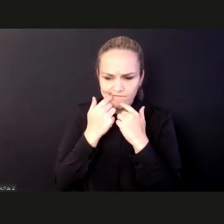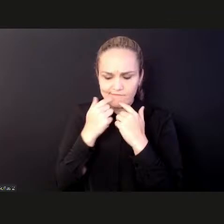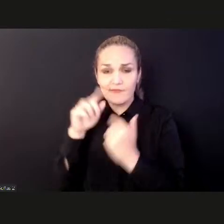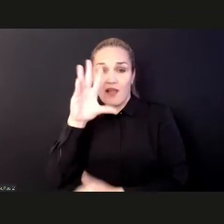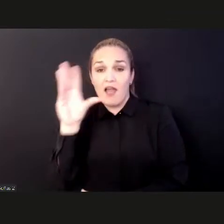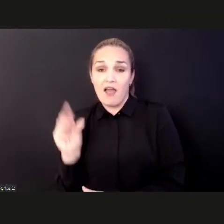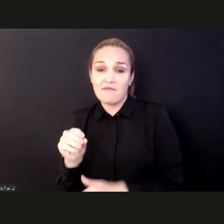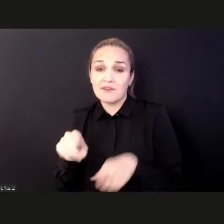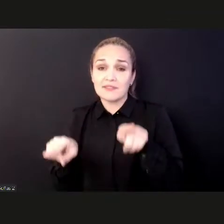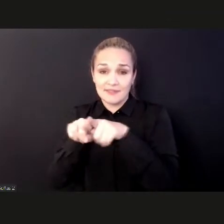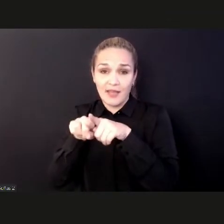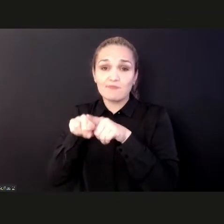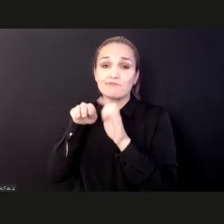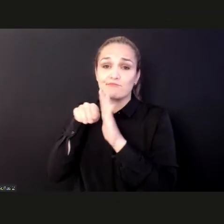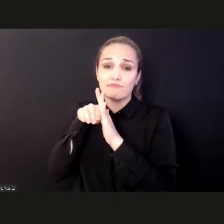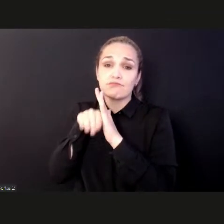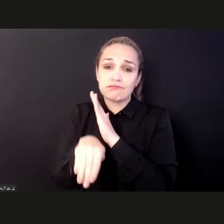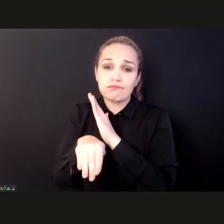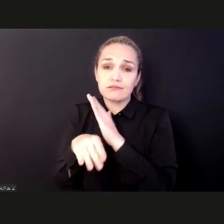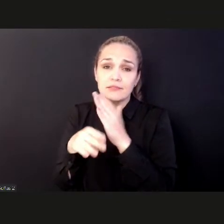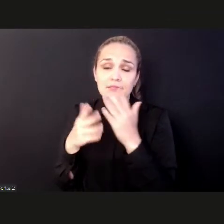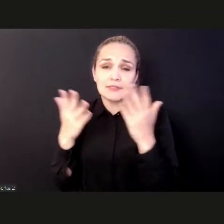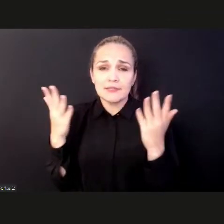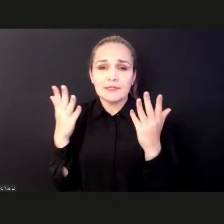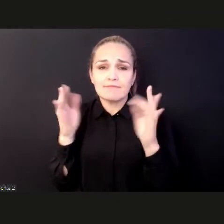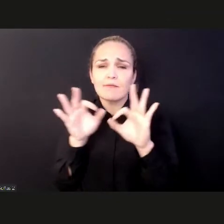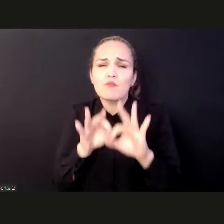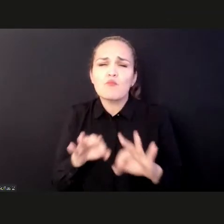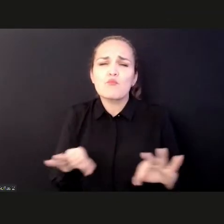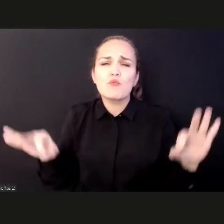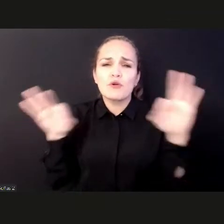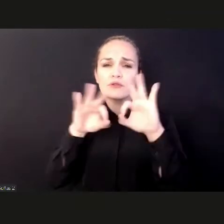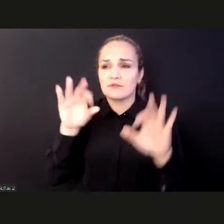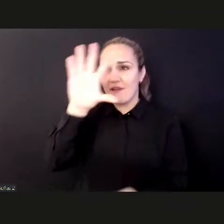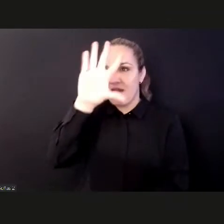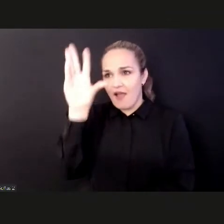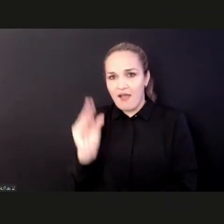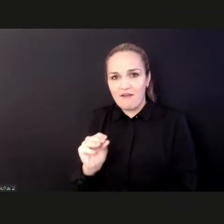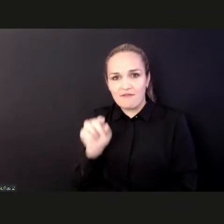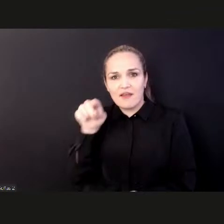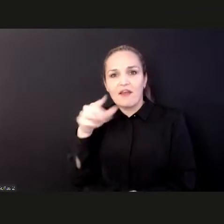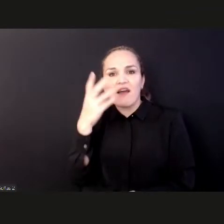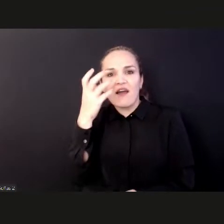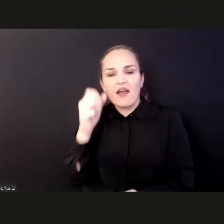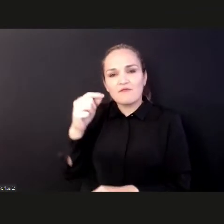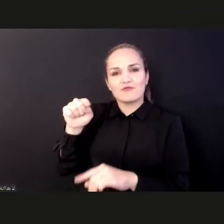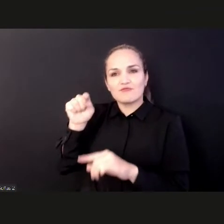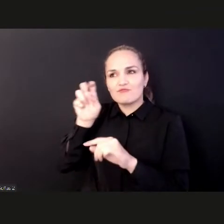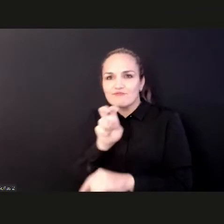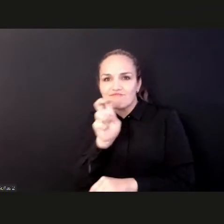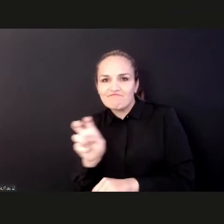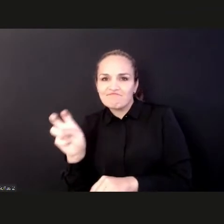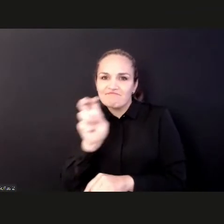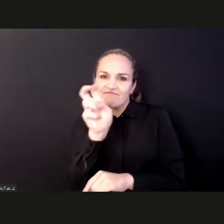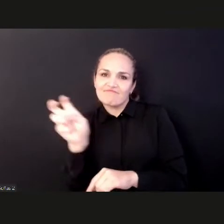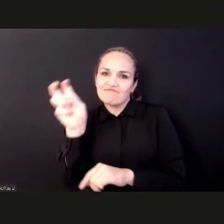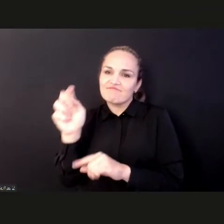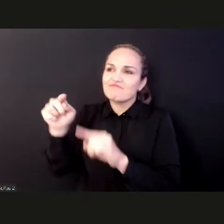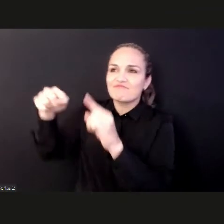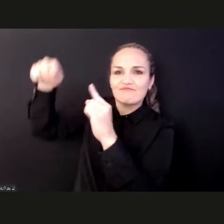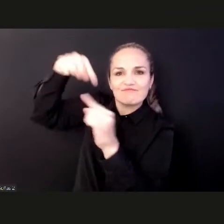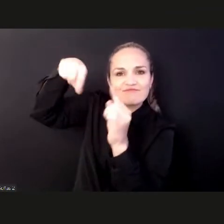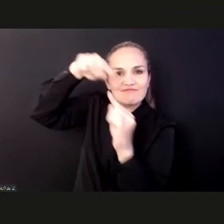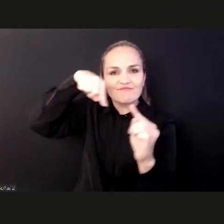in Africa. It's only in the past few decades that tourism has been prioritized in the African continent,